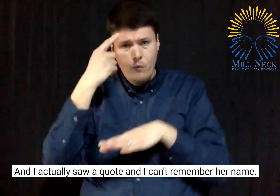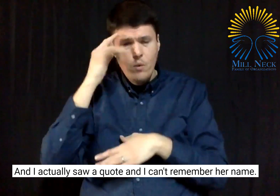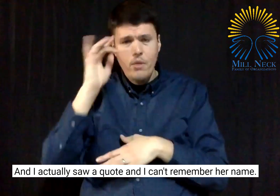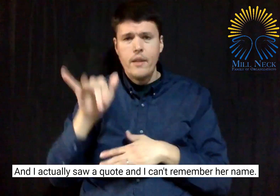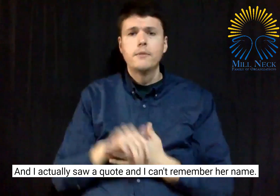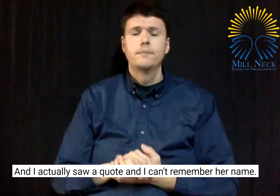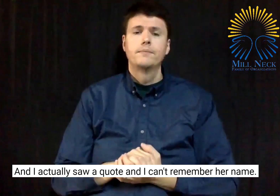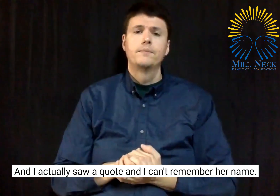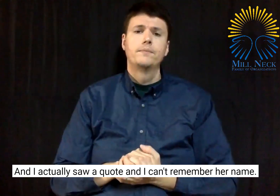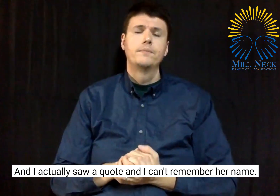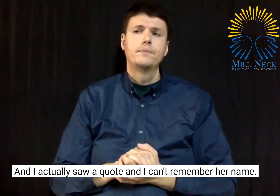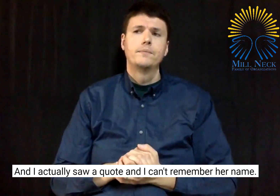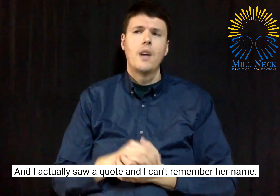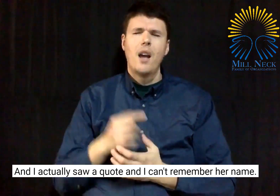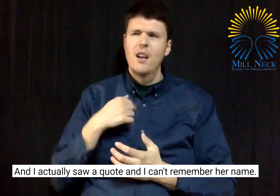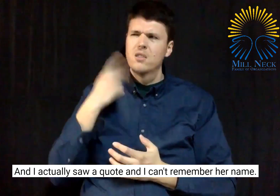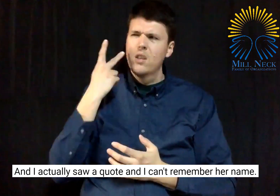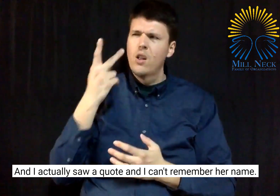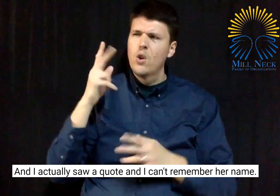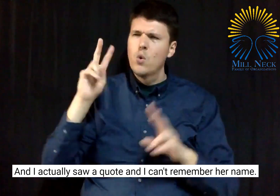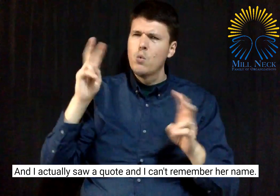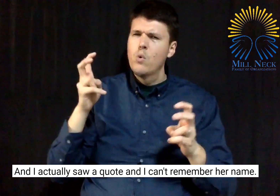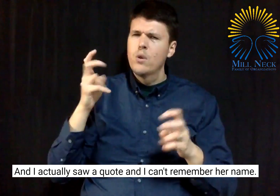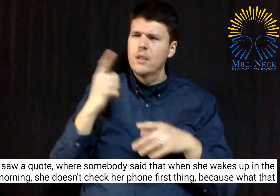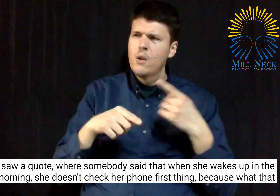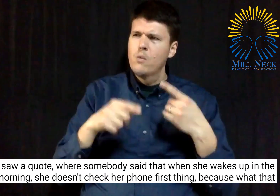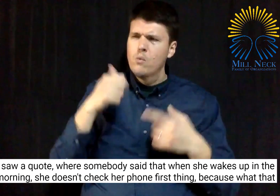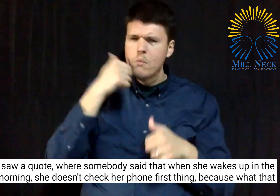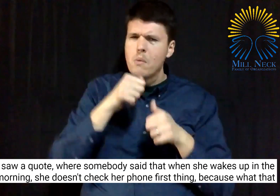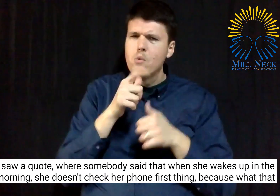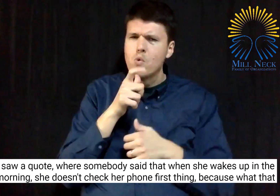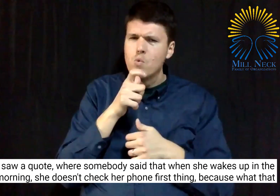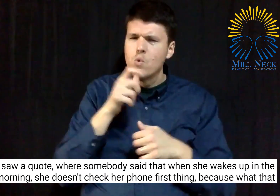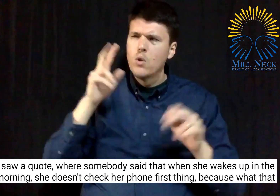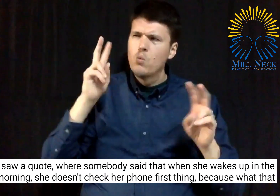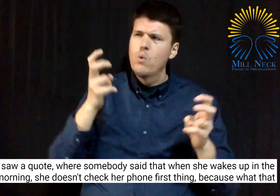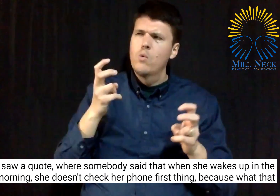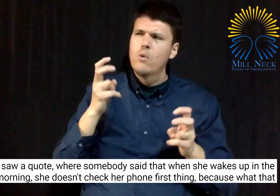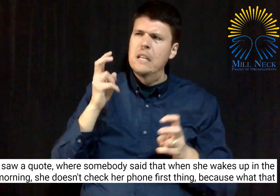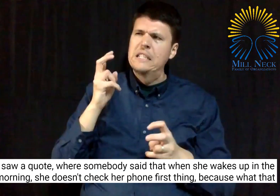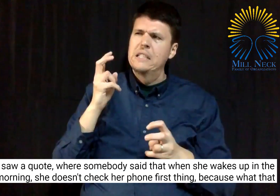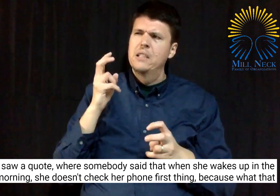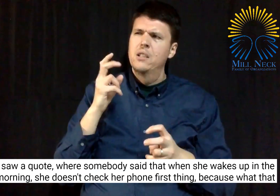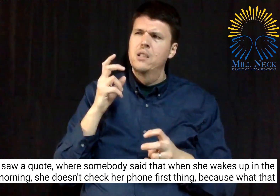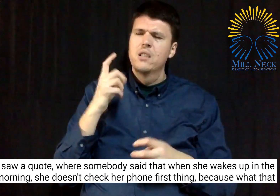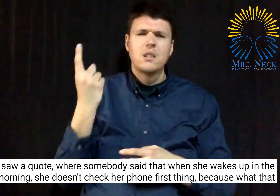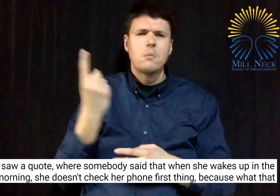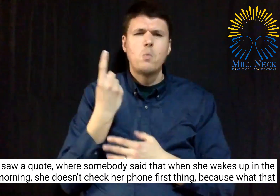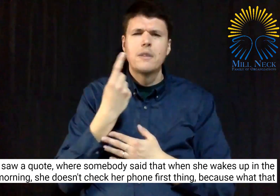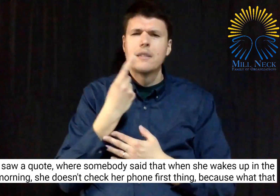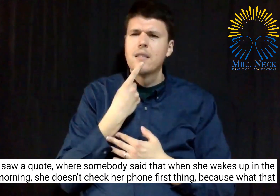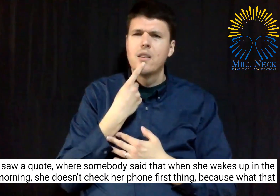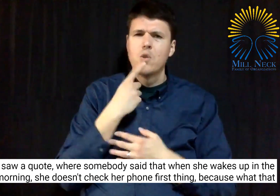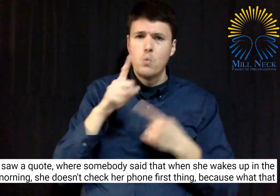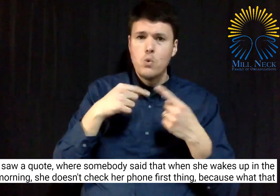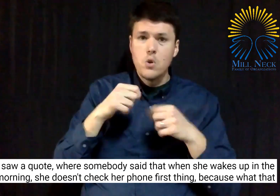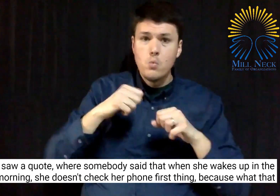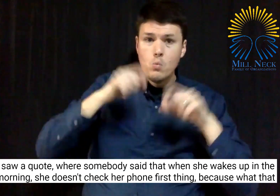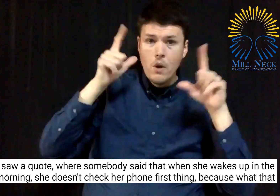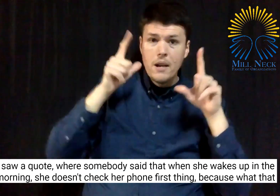a quote, and I can't remember her name. I saw a quote where somebody said that when she wakes up in the morning, she doesn't